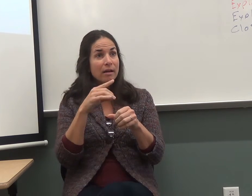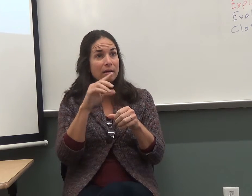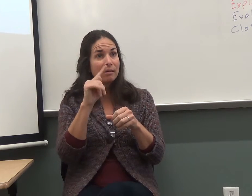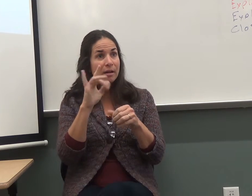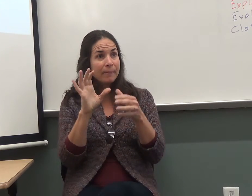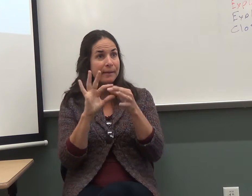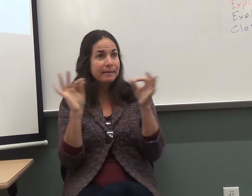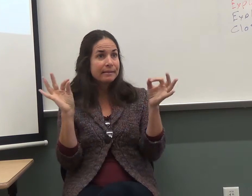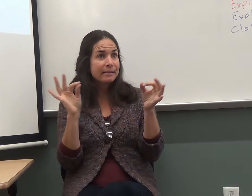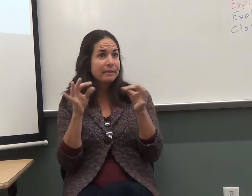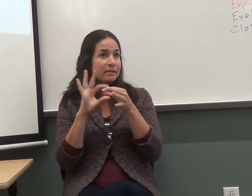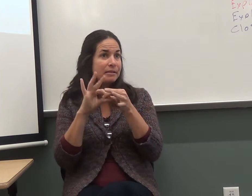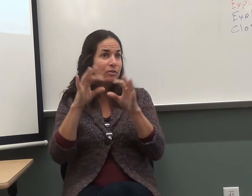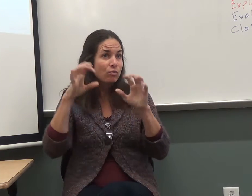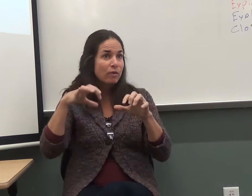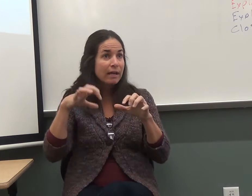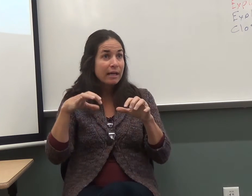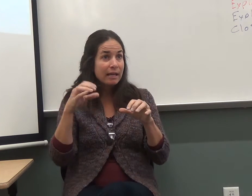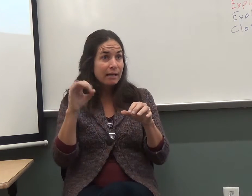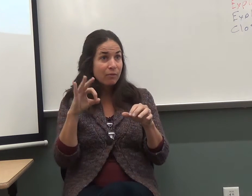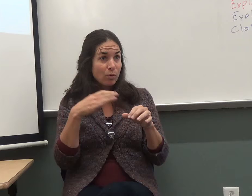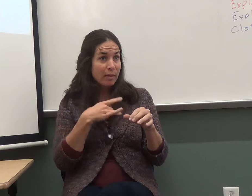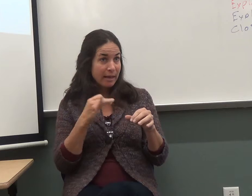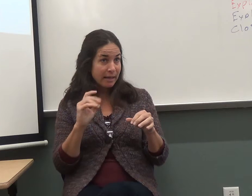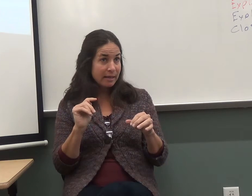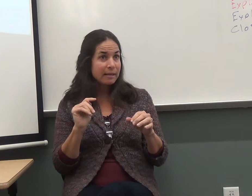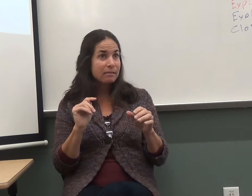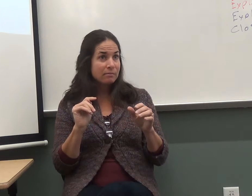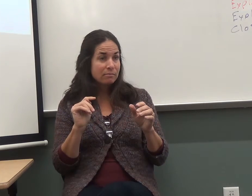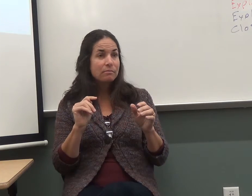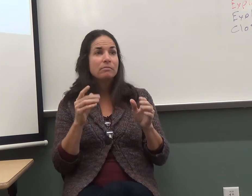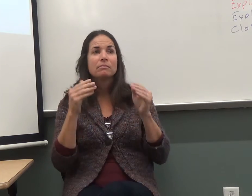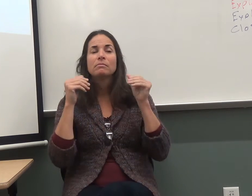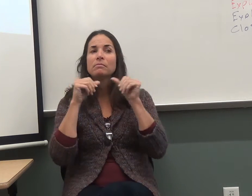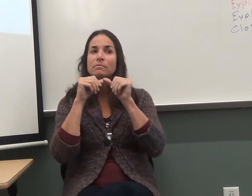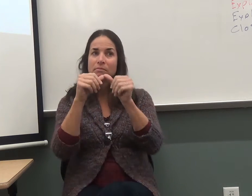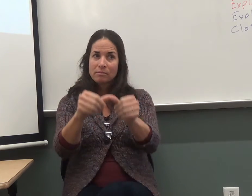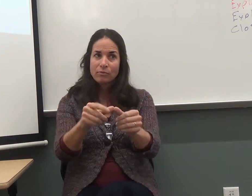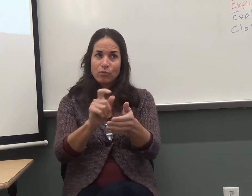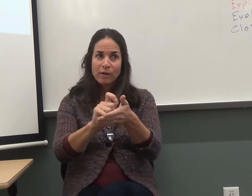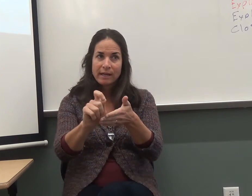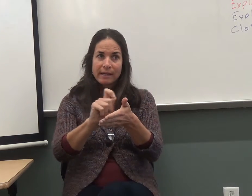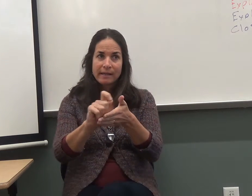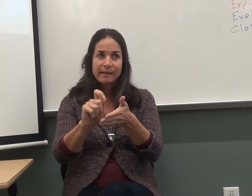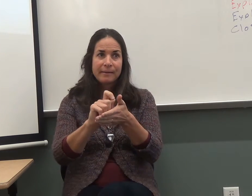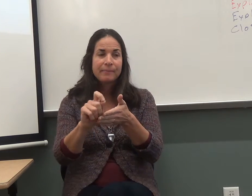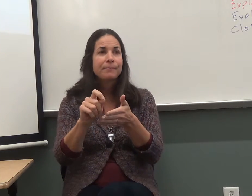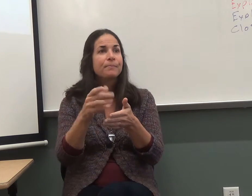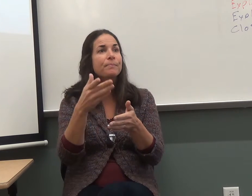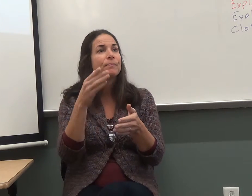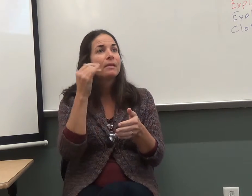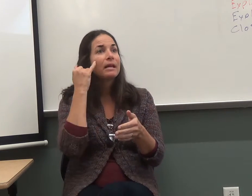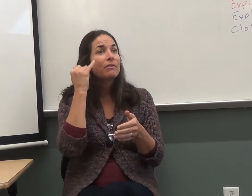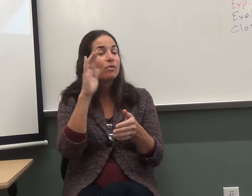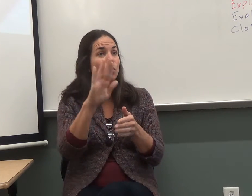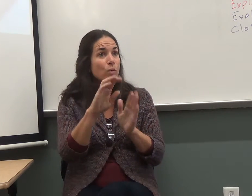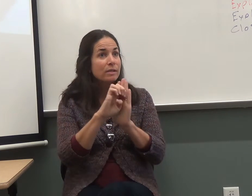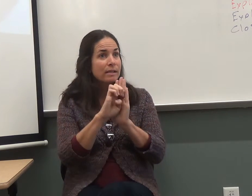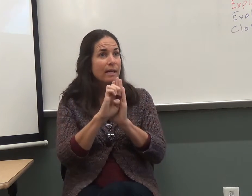rain or drought, Keep going. go for it. If your example is correct in